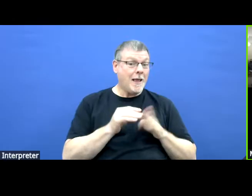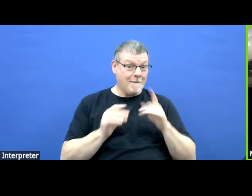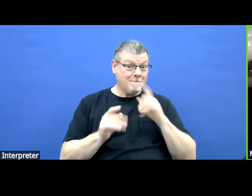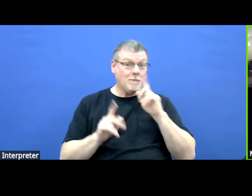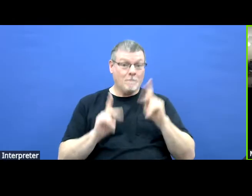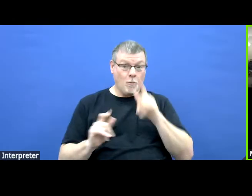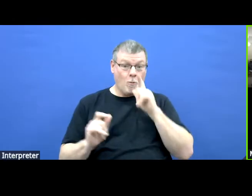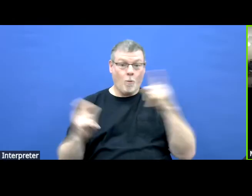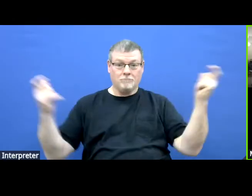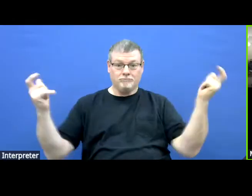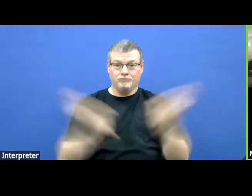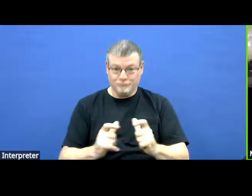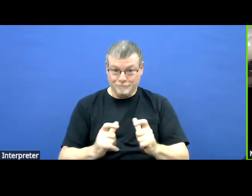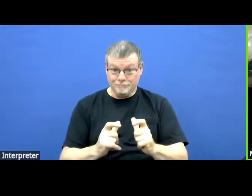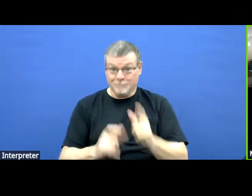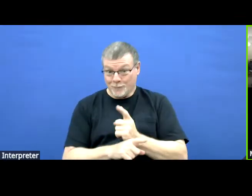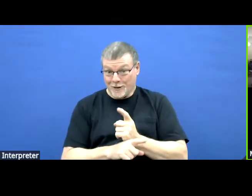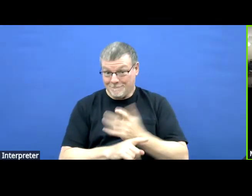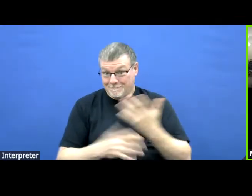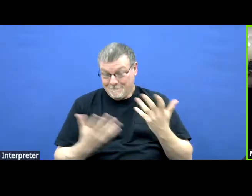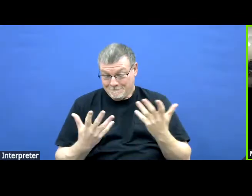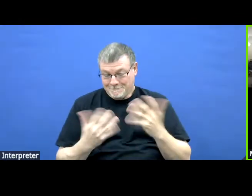to downsize, right?